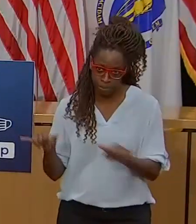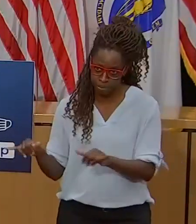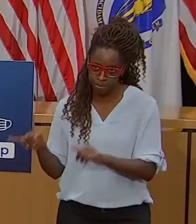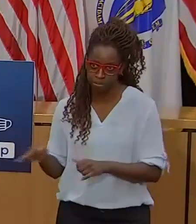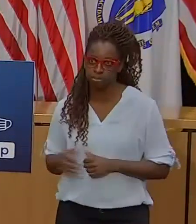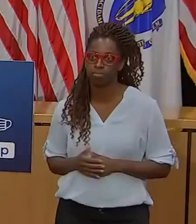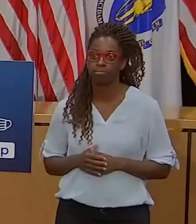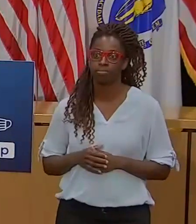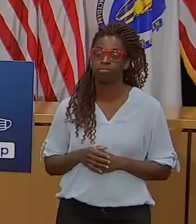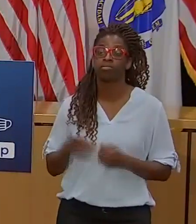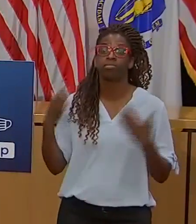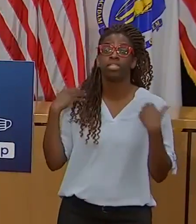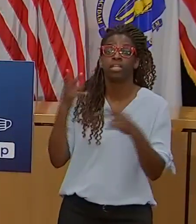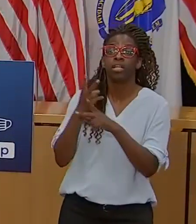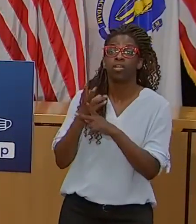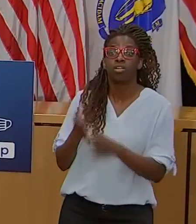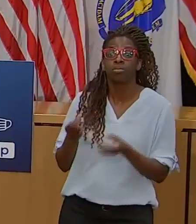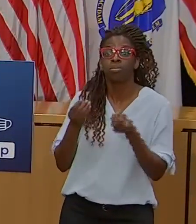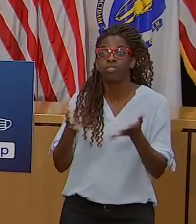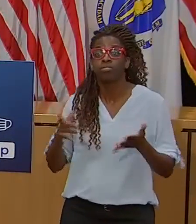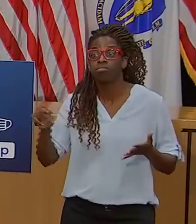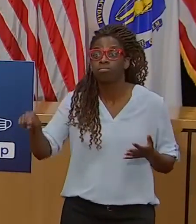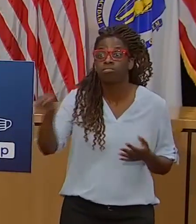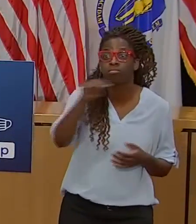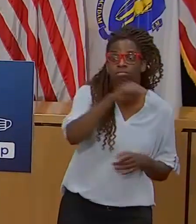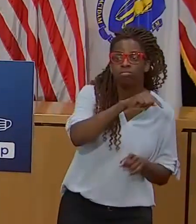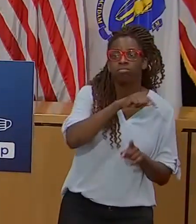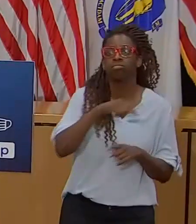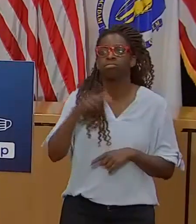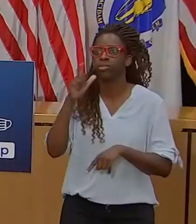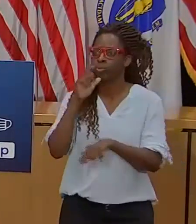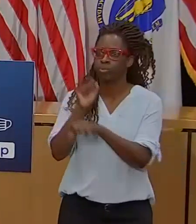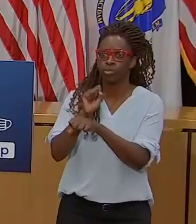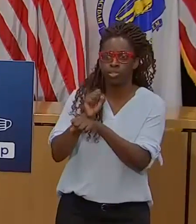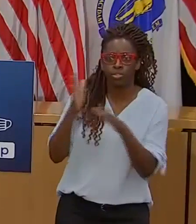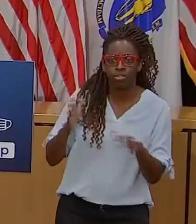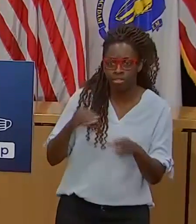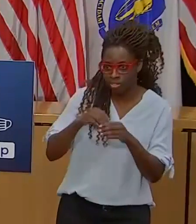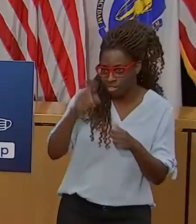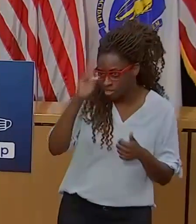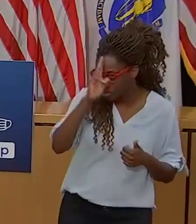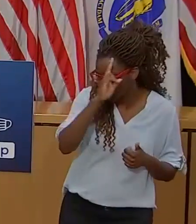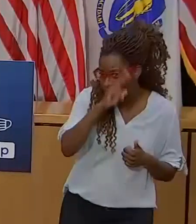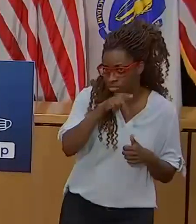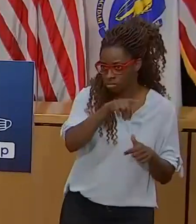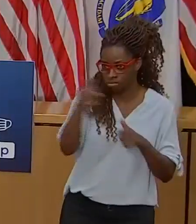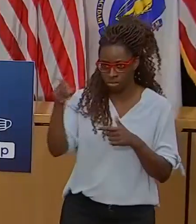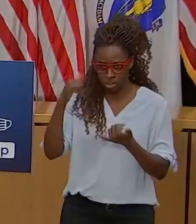more about when and where they'll be able to receive the vaccine at